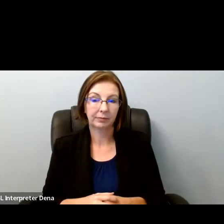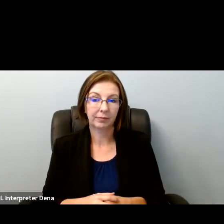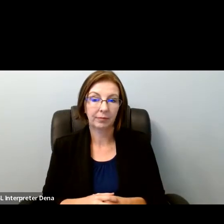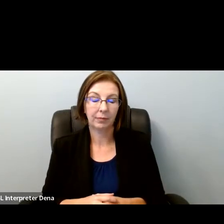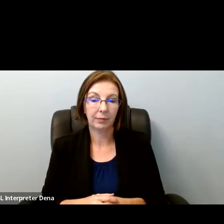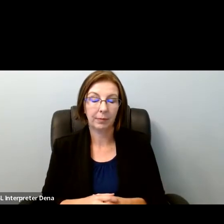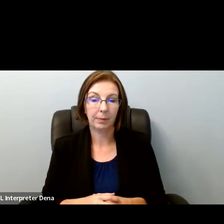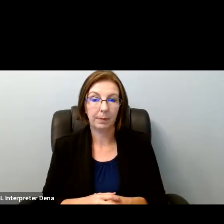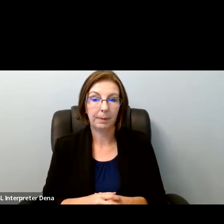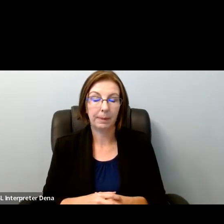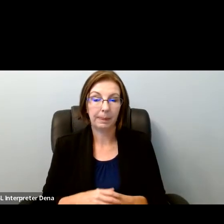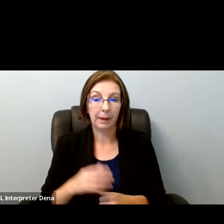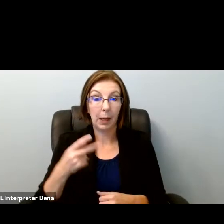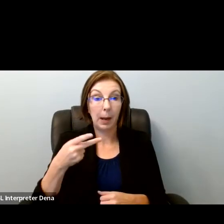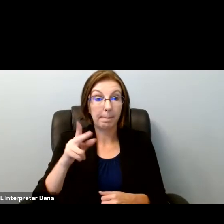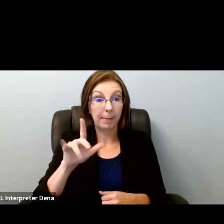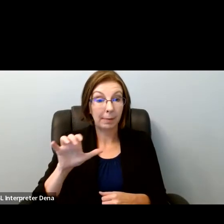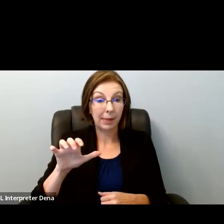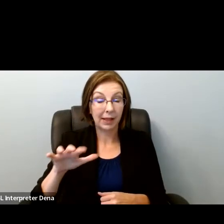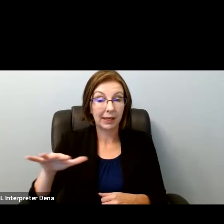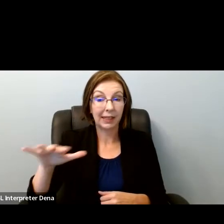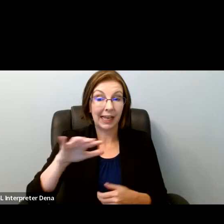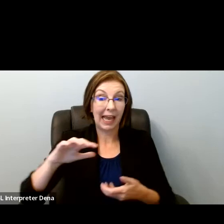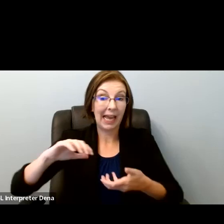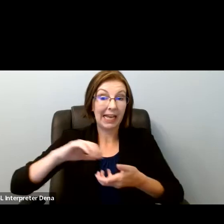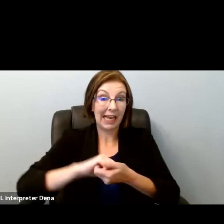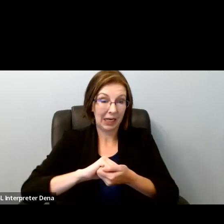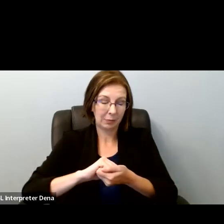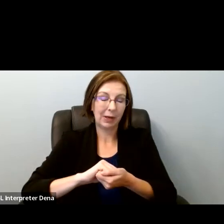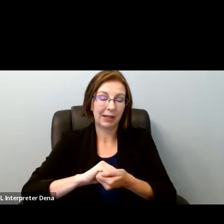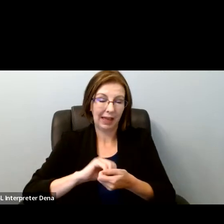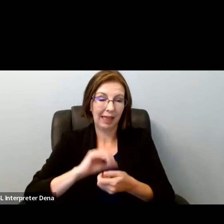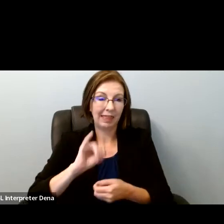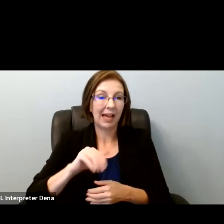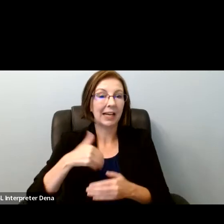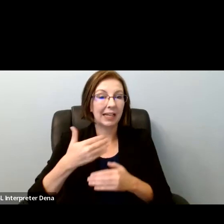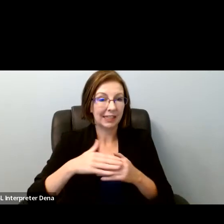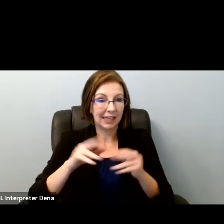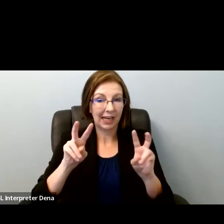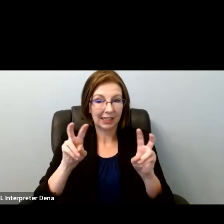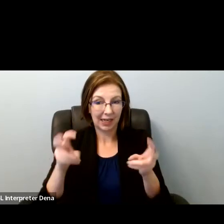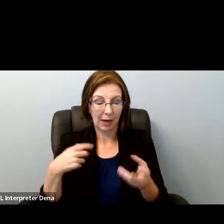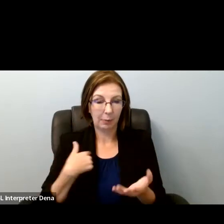Public engagement outreach is the next topic I want to touch on.